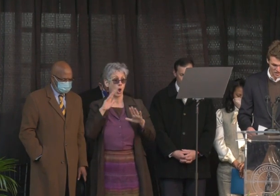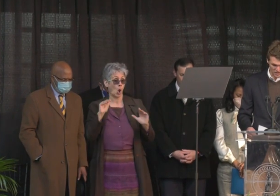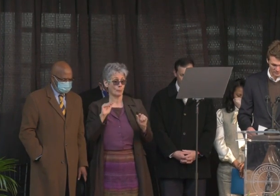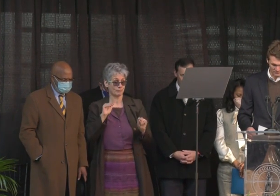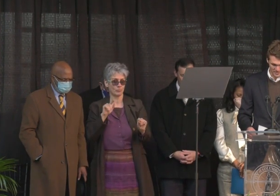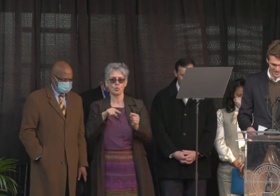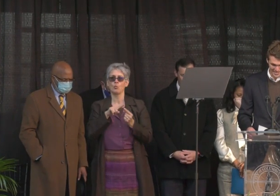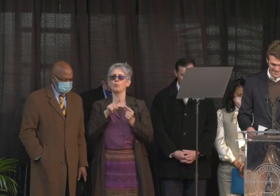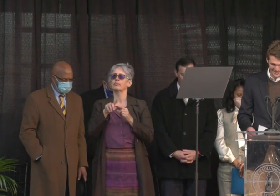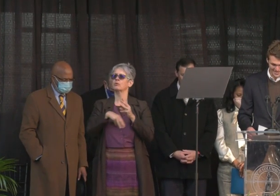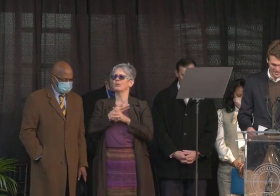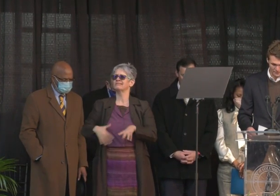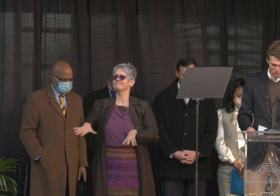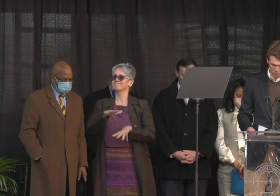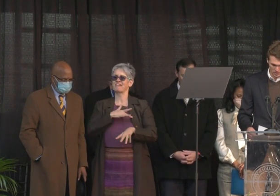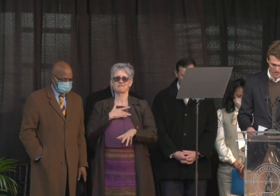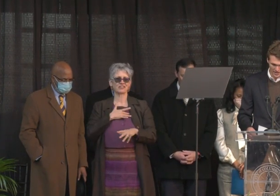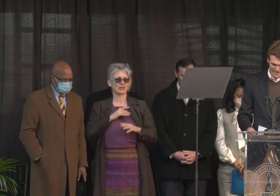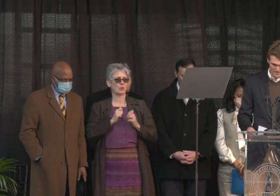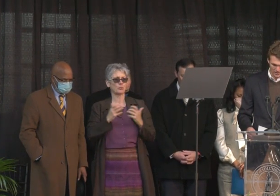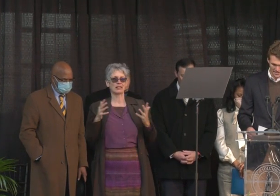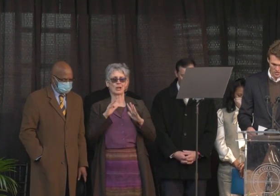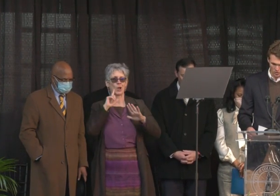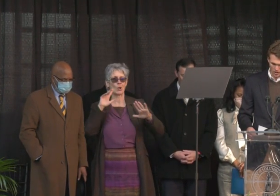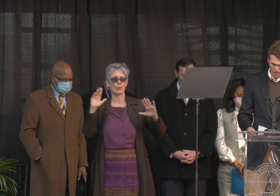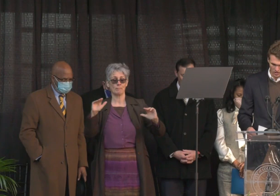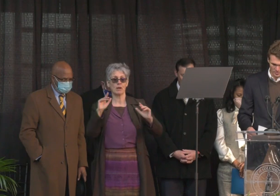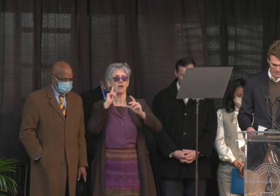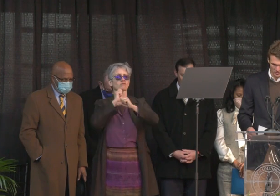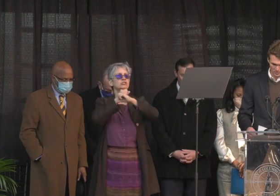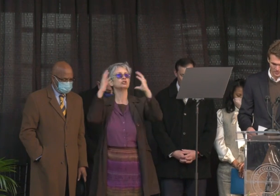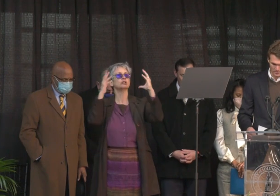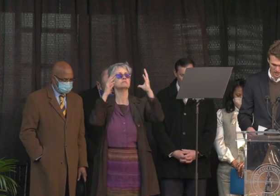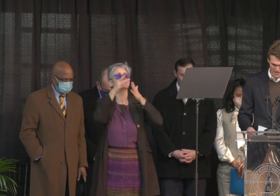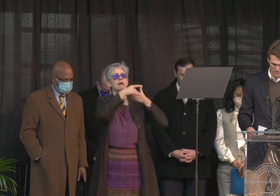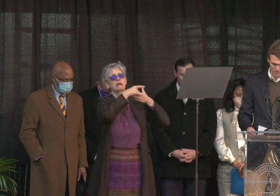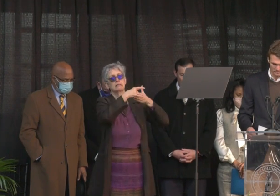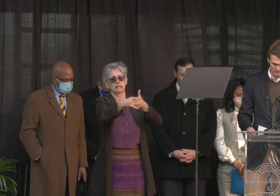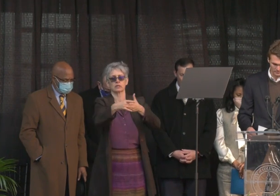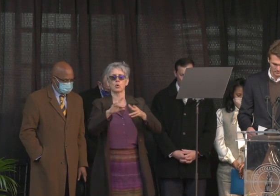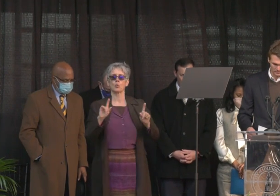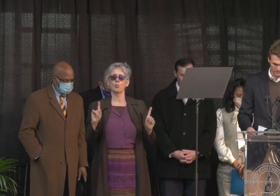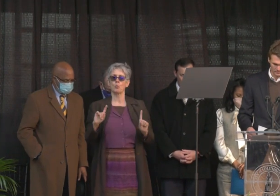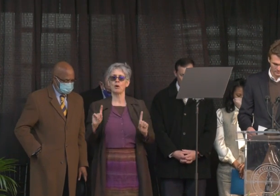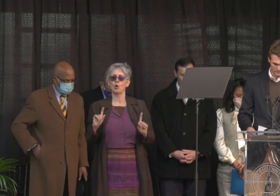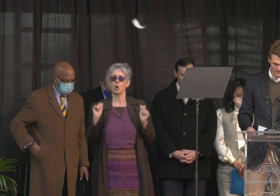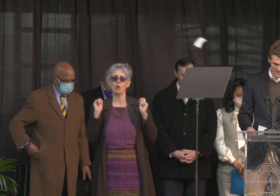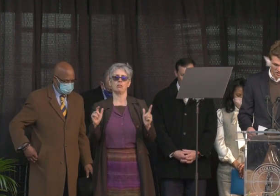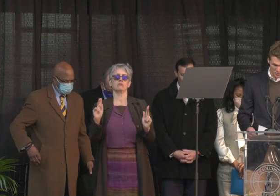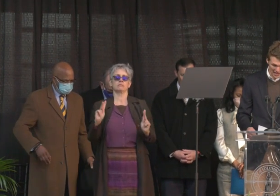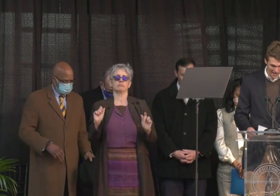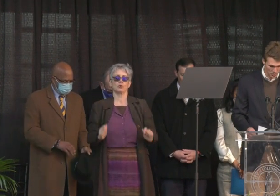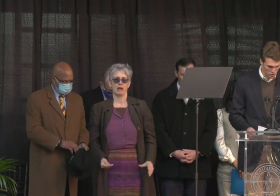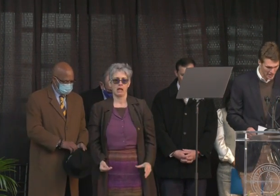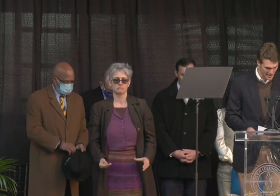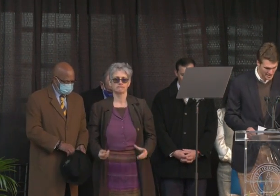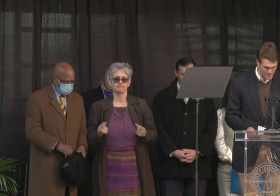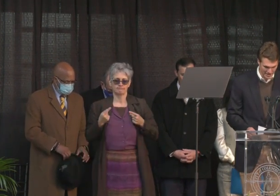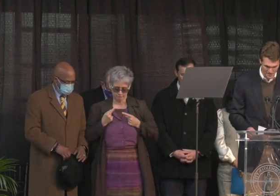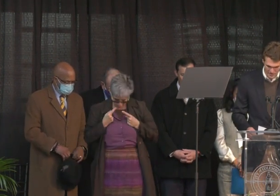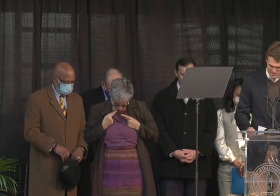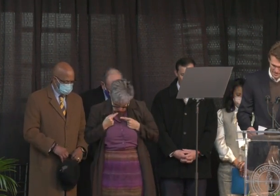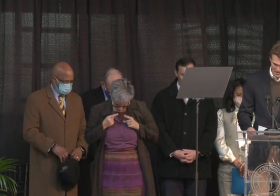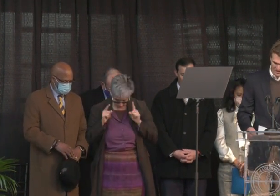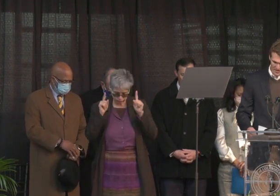And vision to lead this city forward as a place where all people can prosper. It is you, God, who created